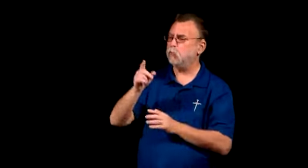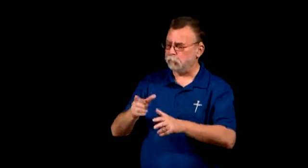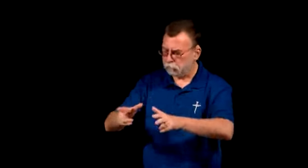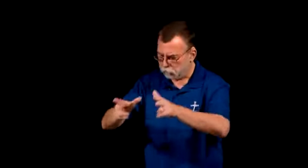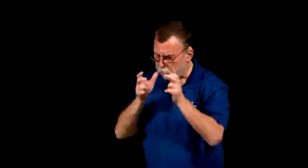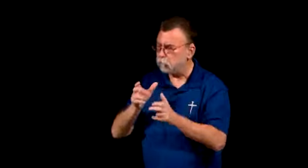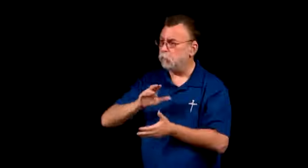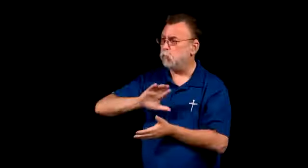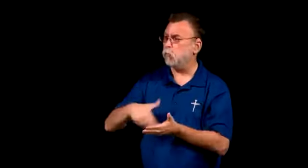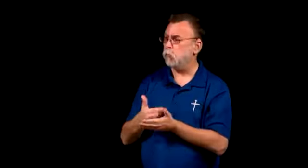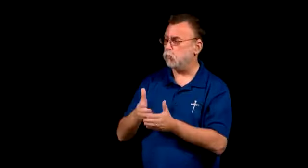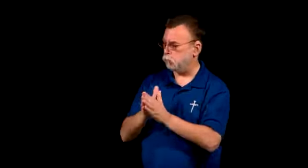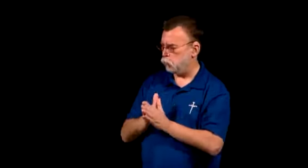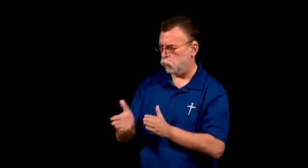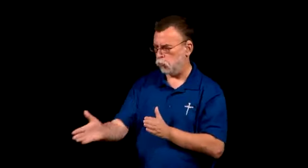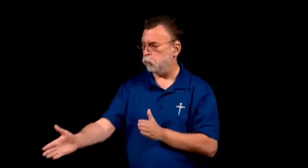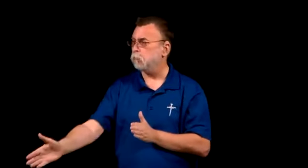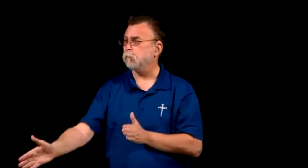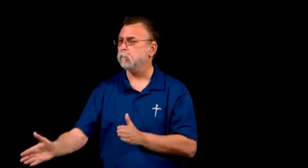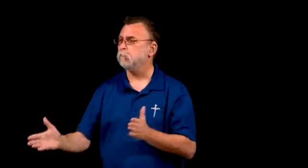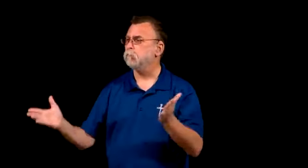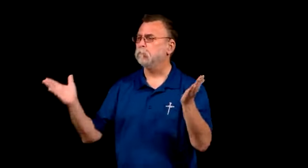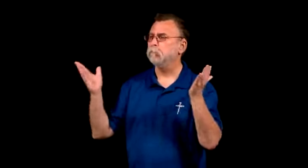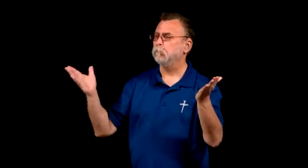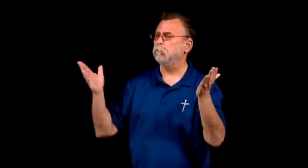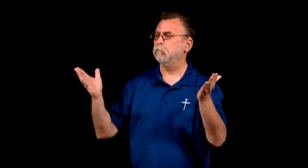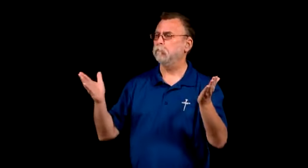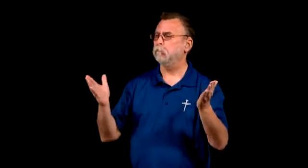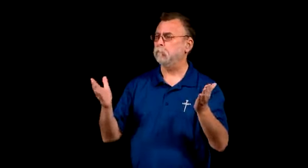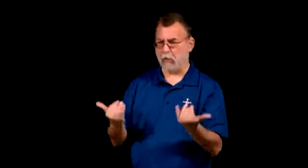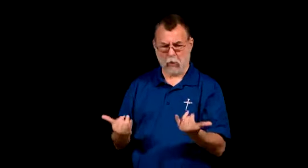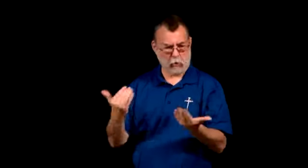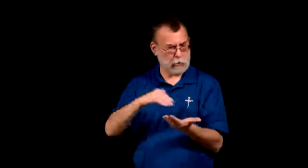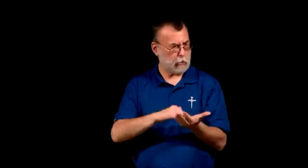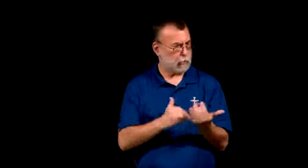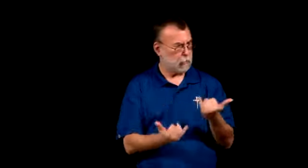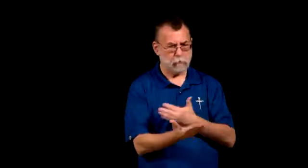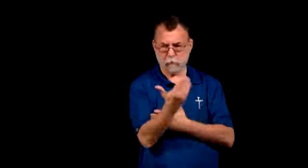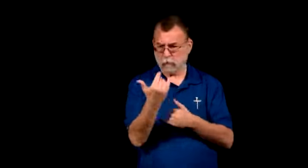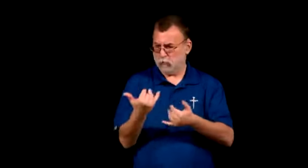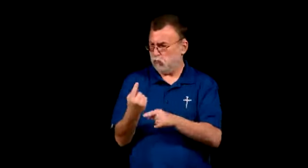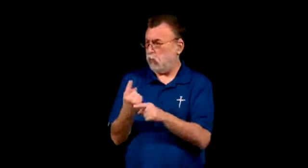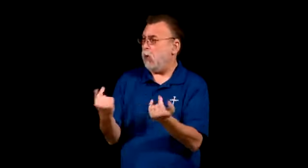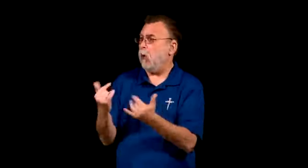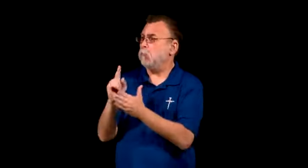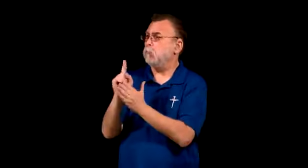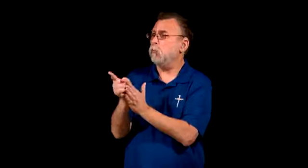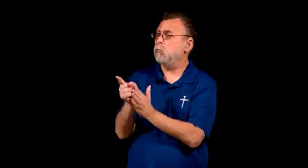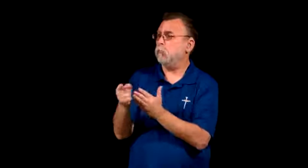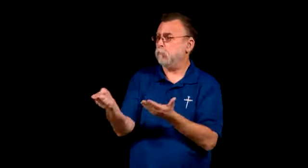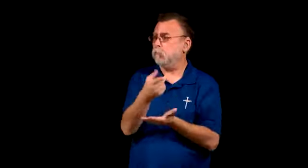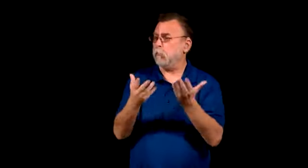And again, we ask you to be with all those who have asked for a prayer